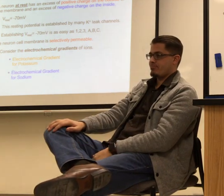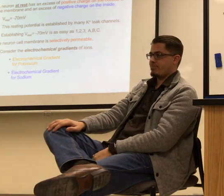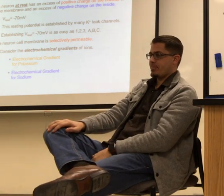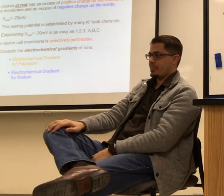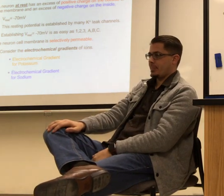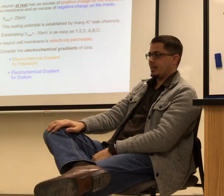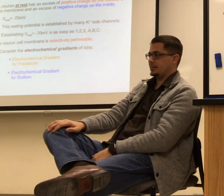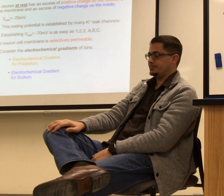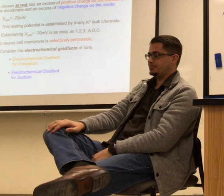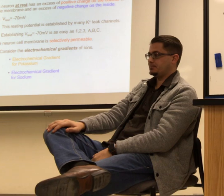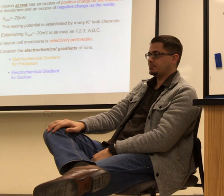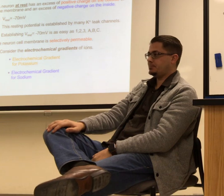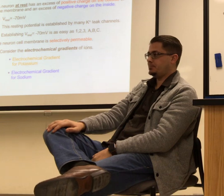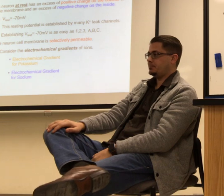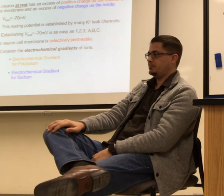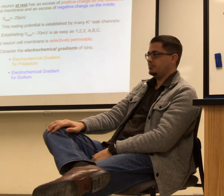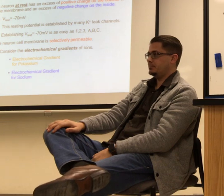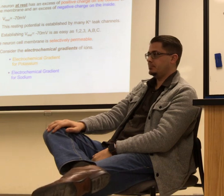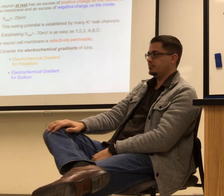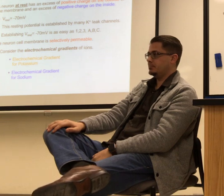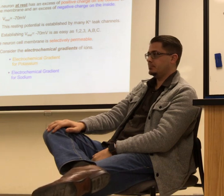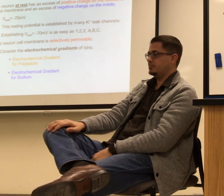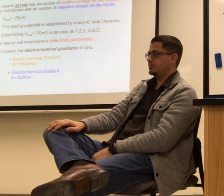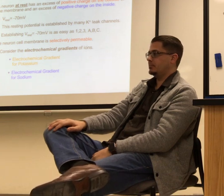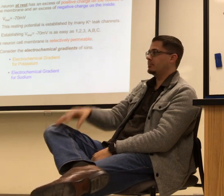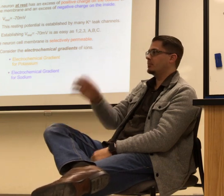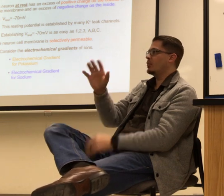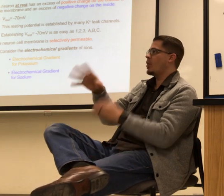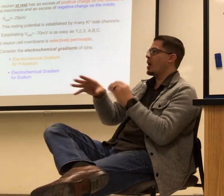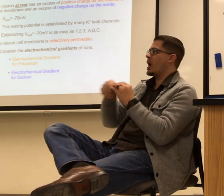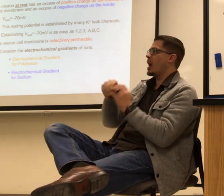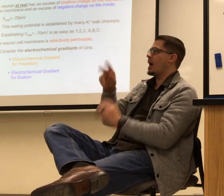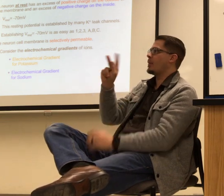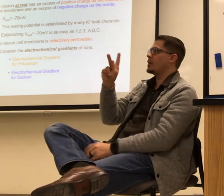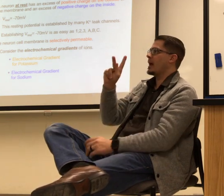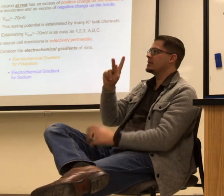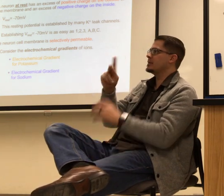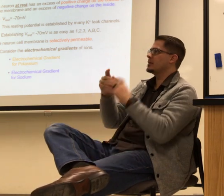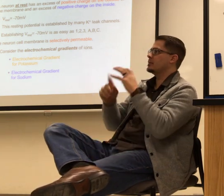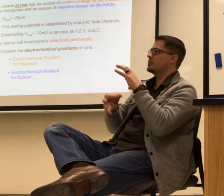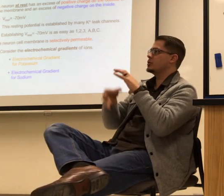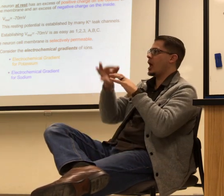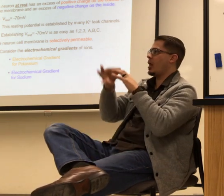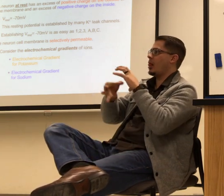And let's put a potassium leak channel in here.